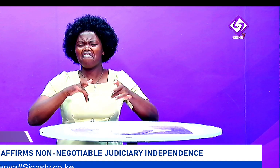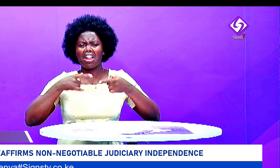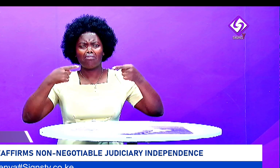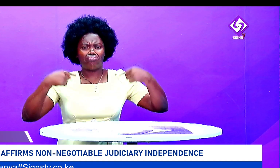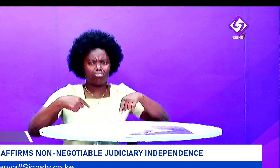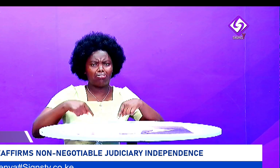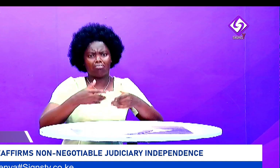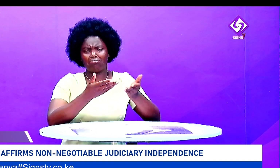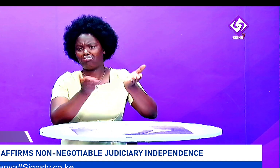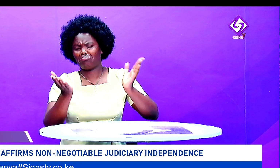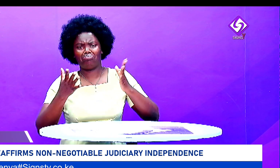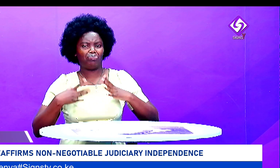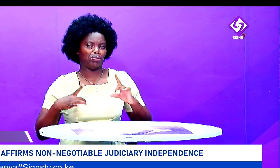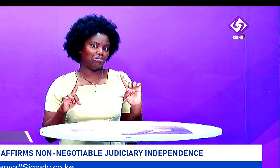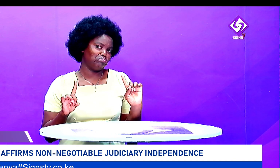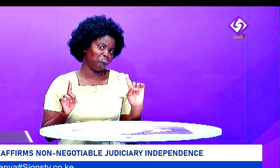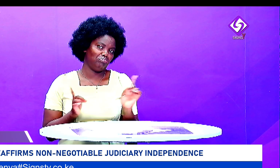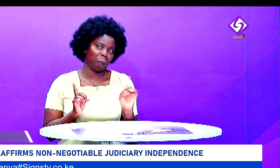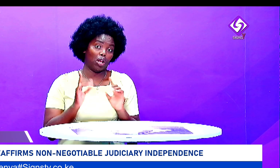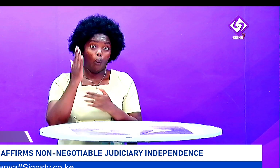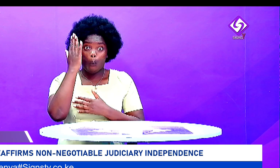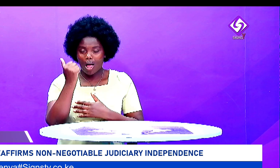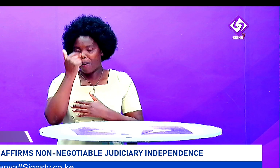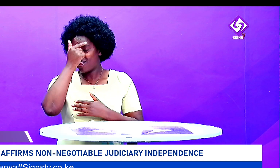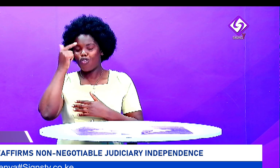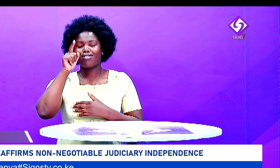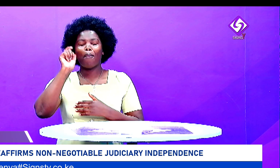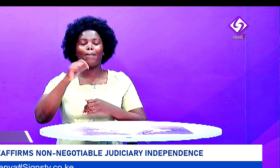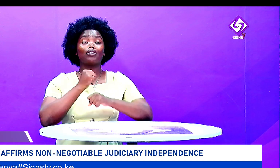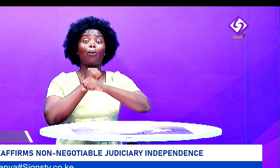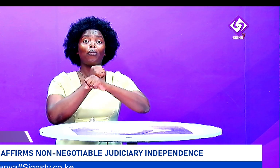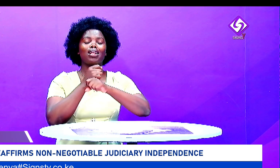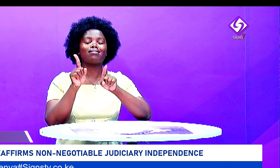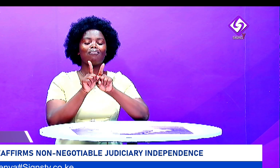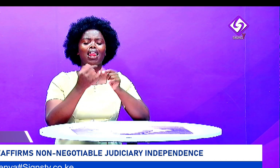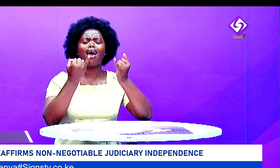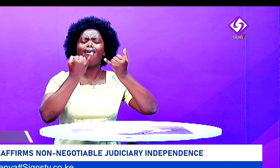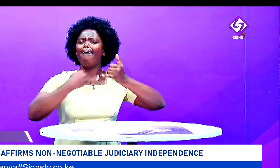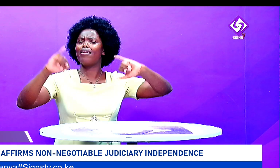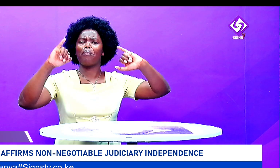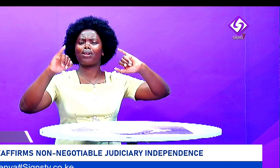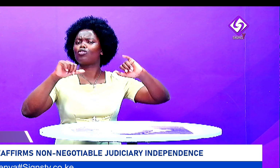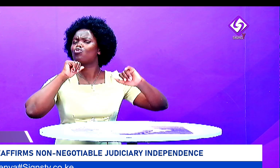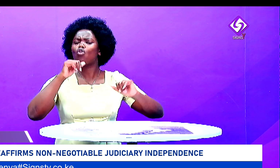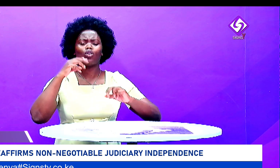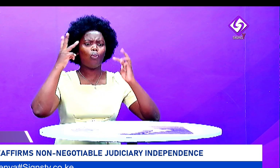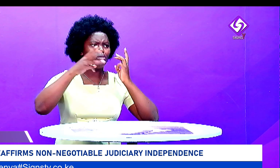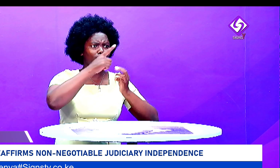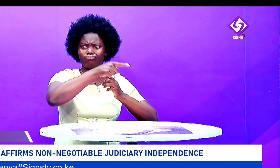the justice system, because if it collapses, then the people will not be able to get justice anywhere. It protects the